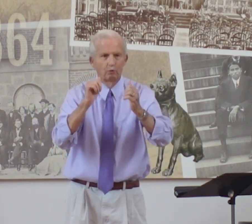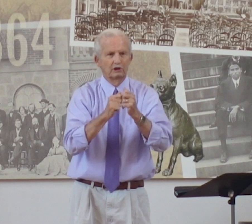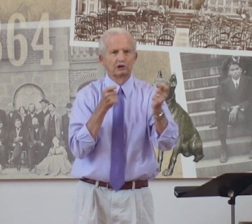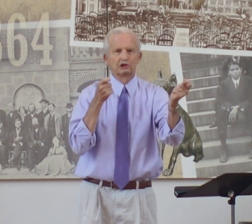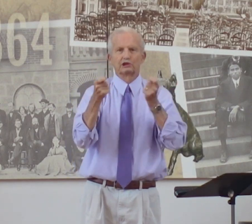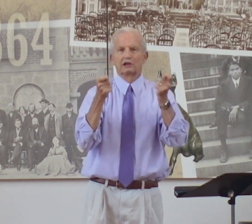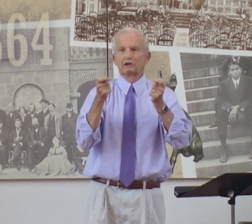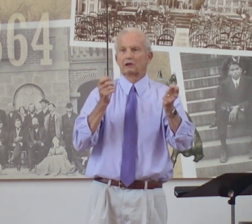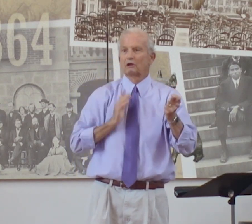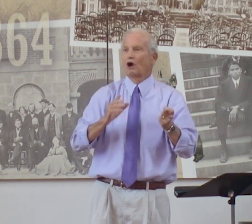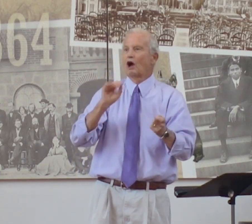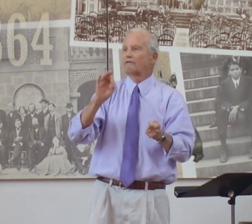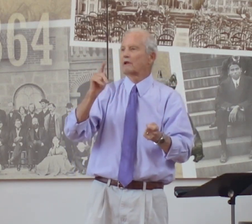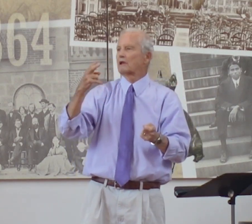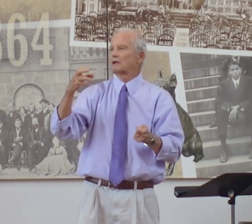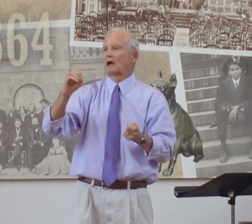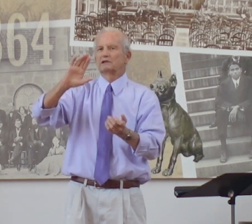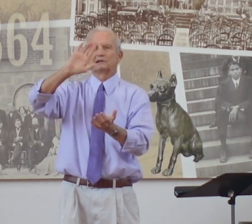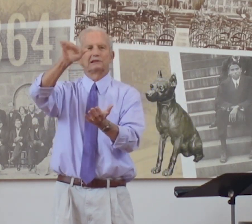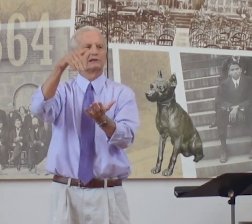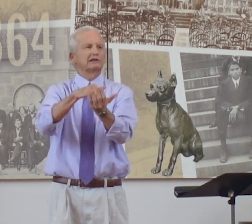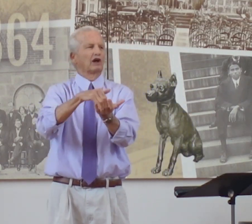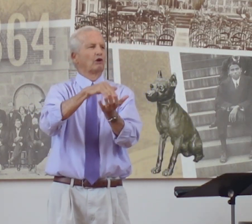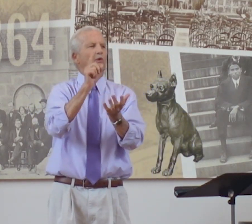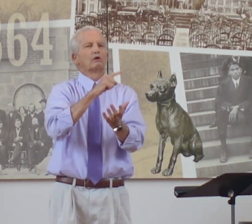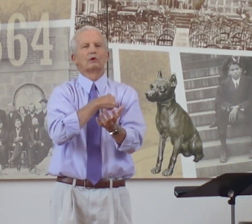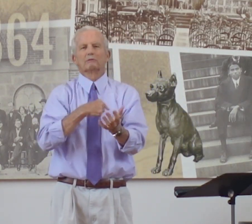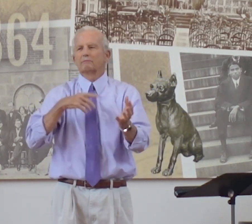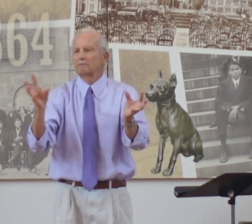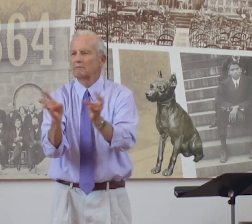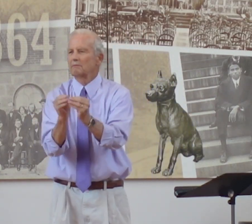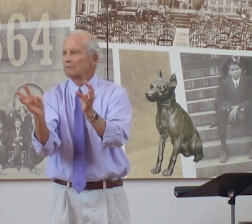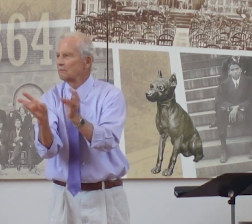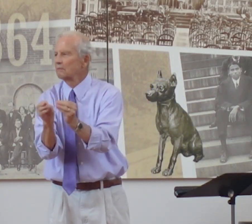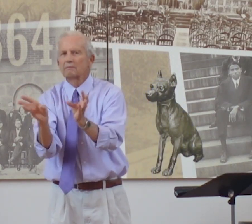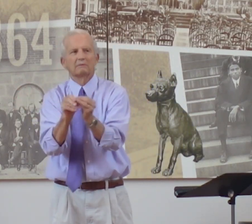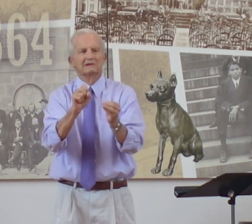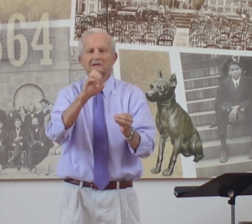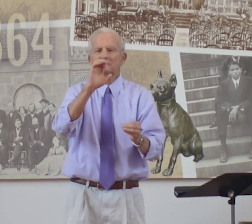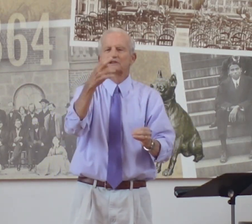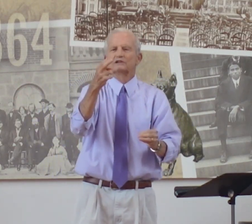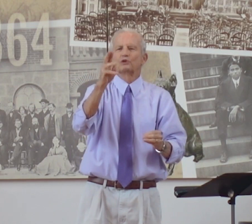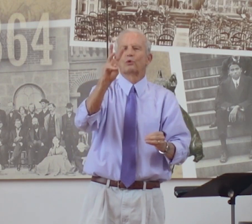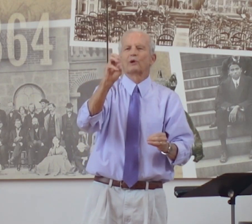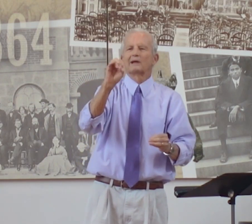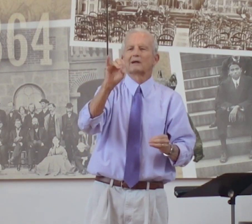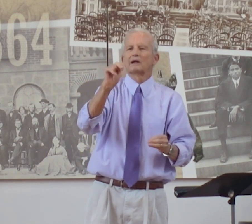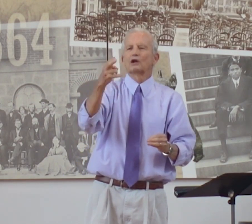They were in trouble, and they were struggling to handle the center. Where would they meet?